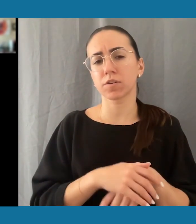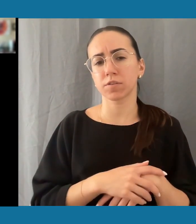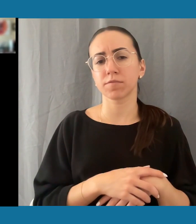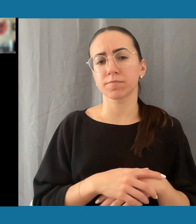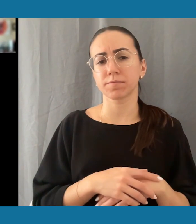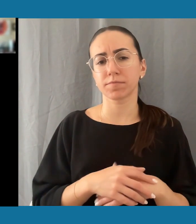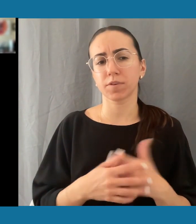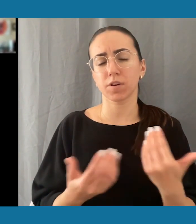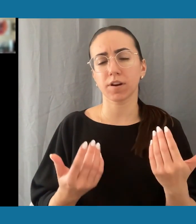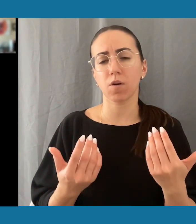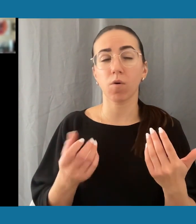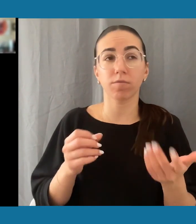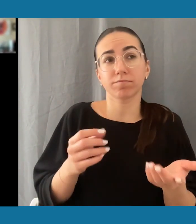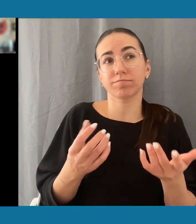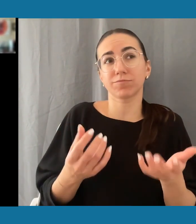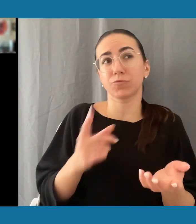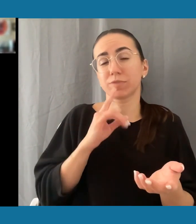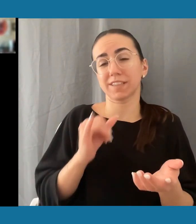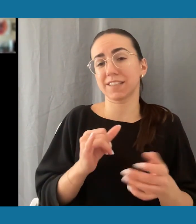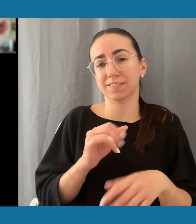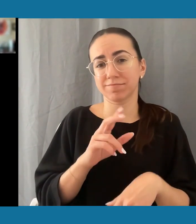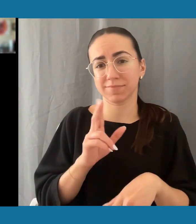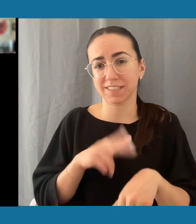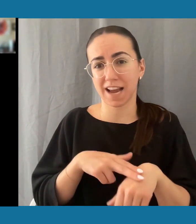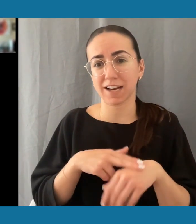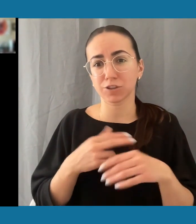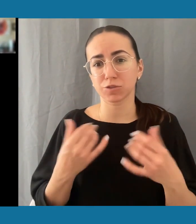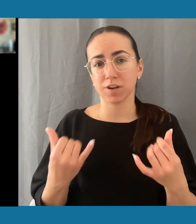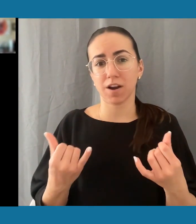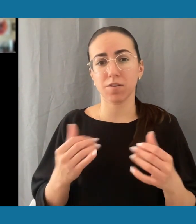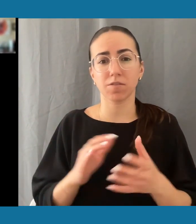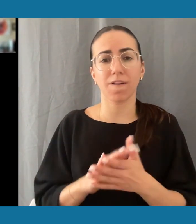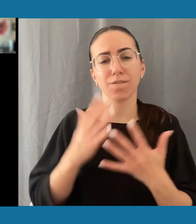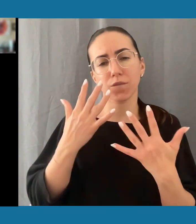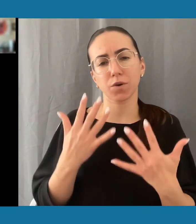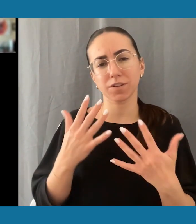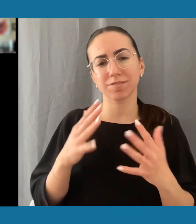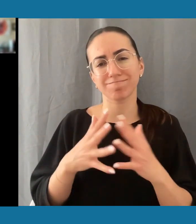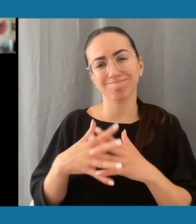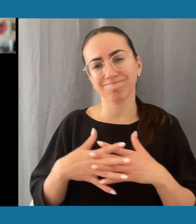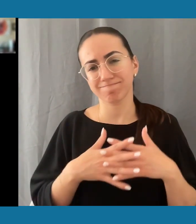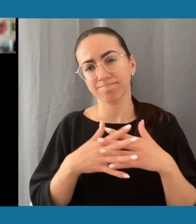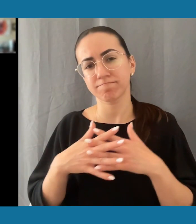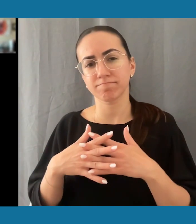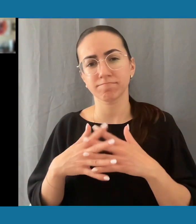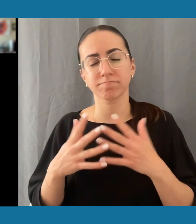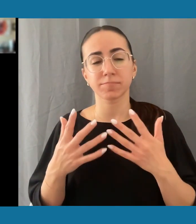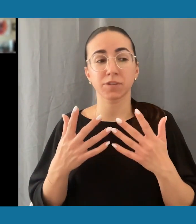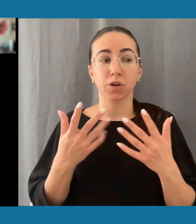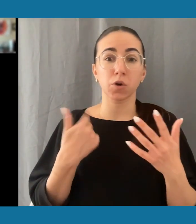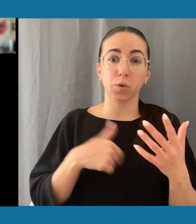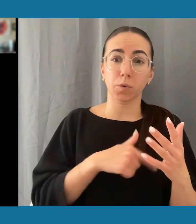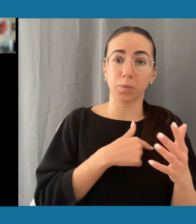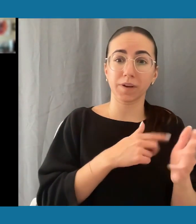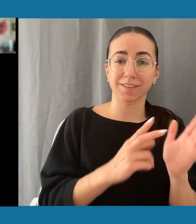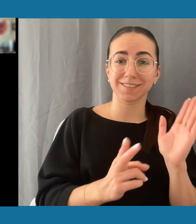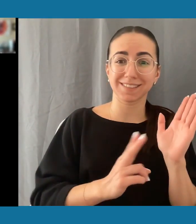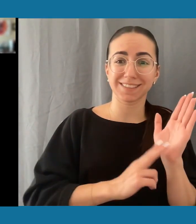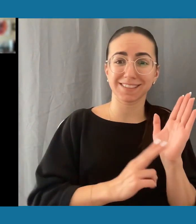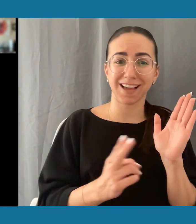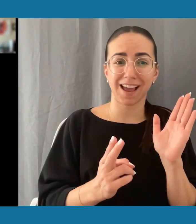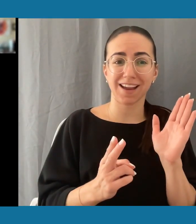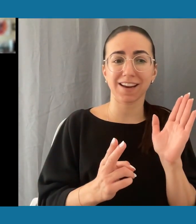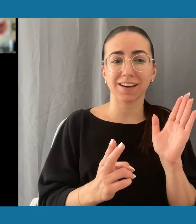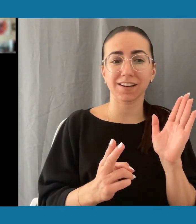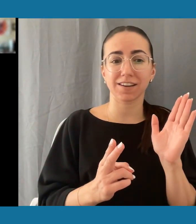policy. Unfortunately, the United States, although we signed the Convention on the Rights of Persons with